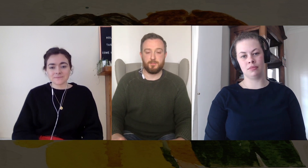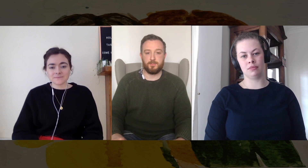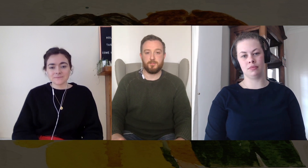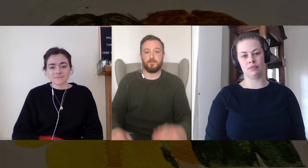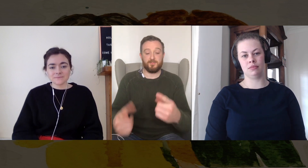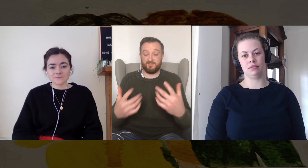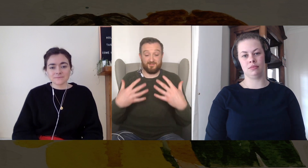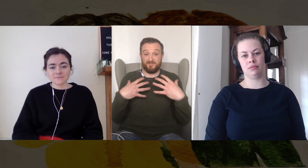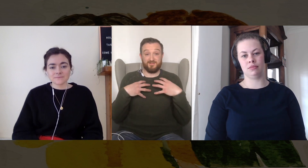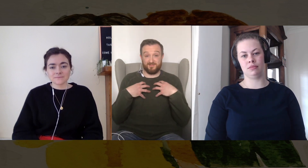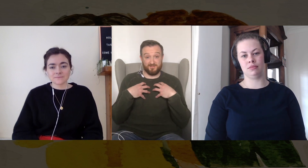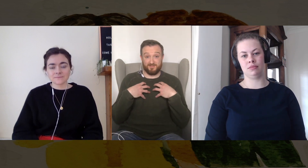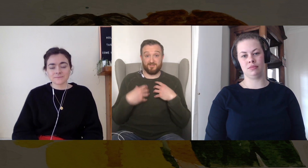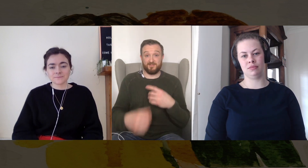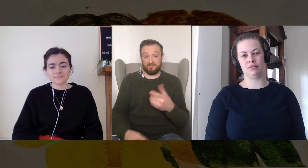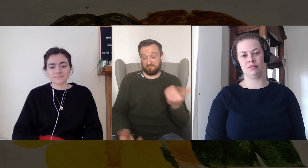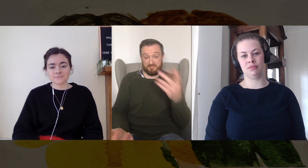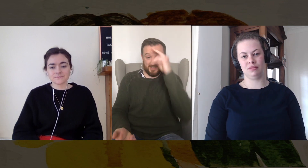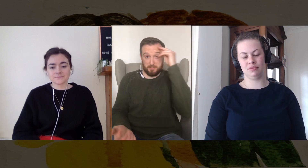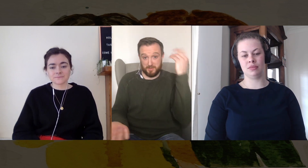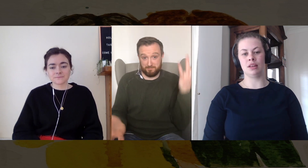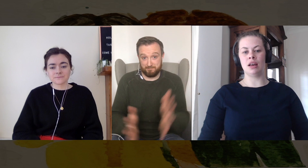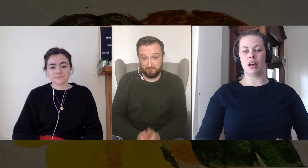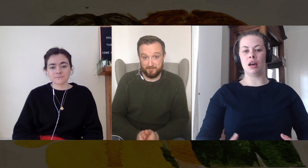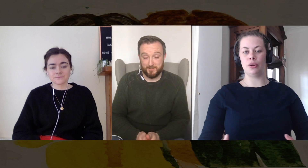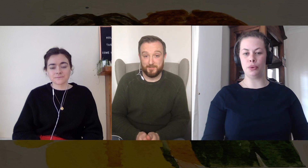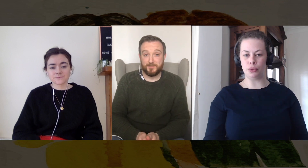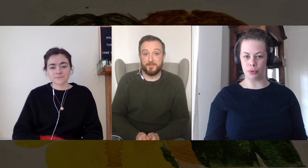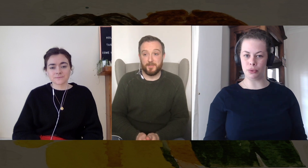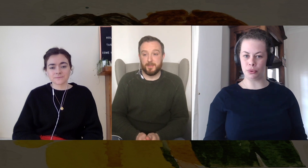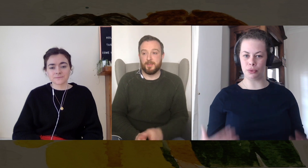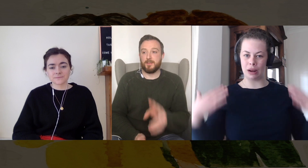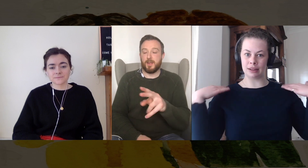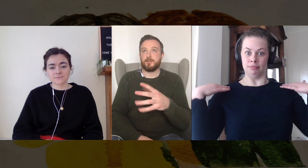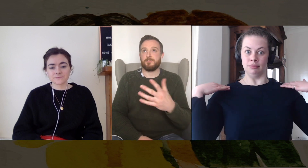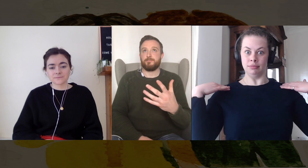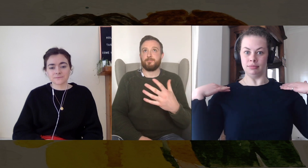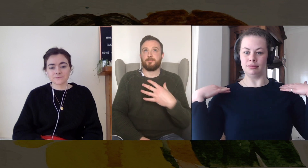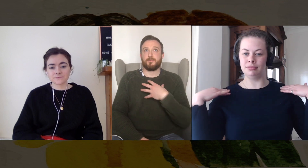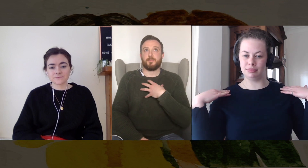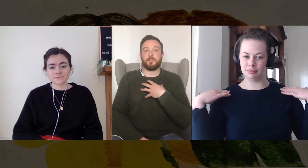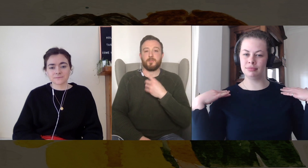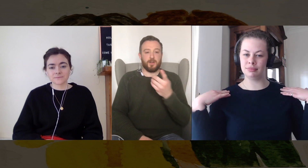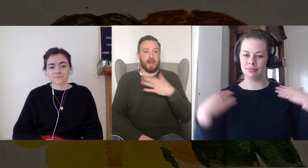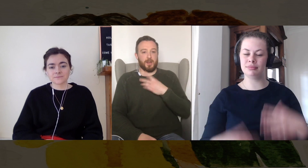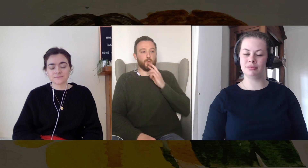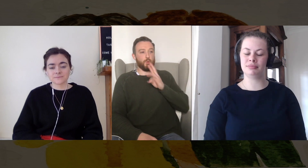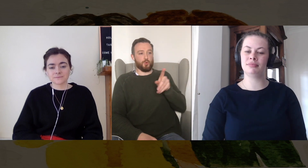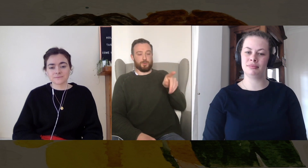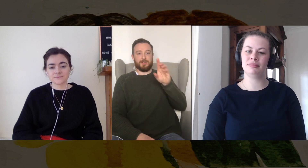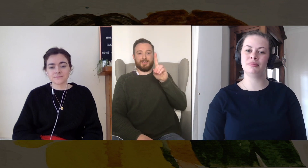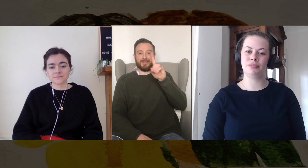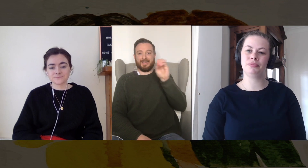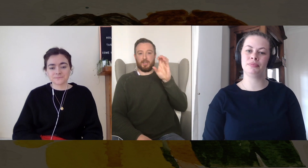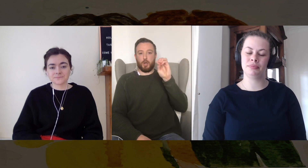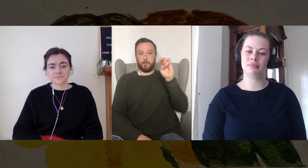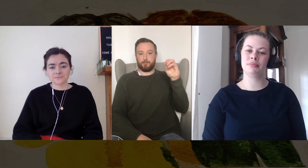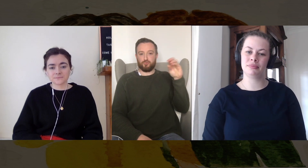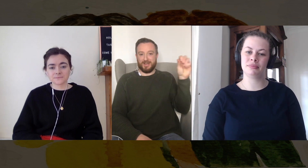like this? Anthony Leaning leans forward. slightly forward. And I have my eyebrows raised and my pupils are dilated and then I do